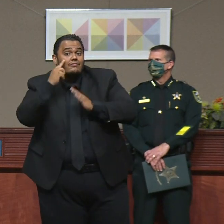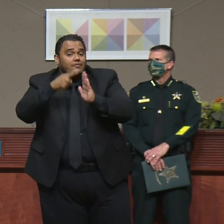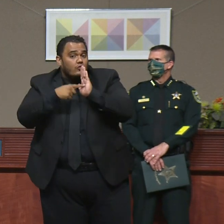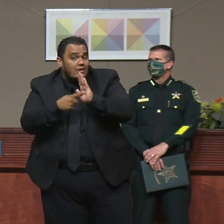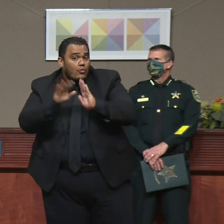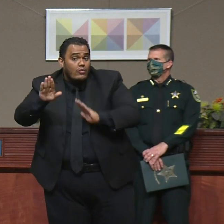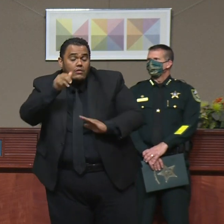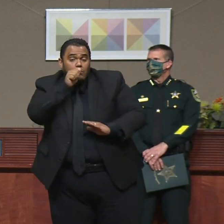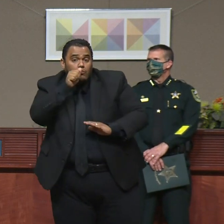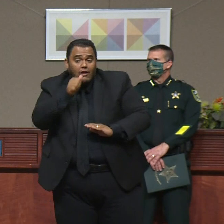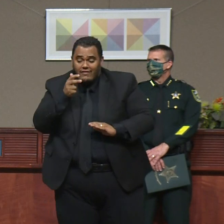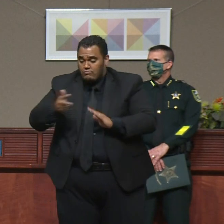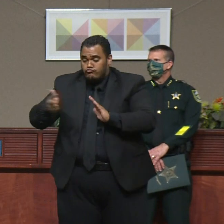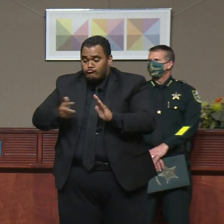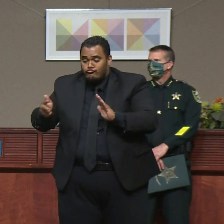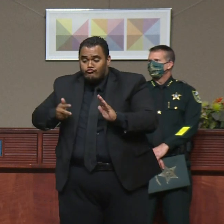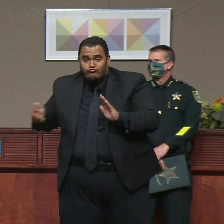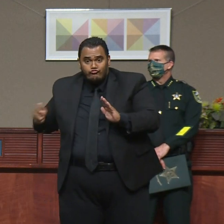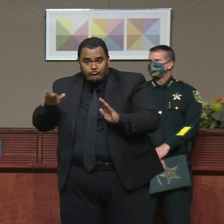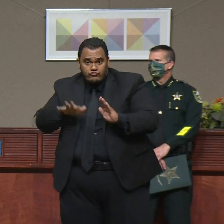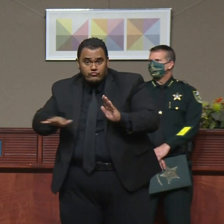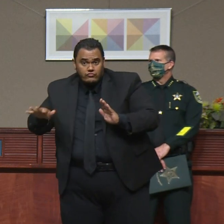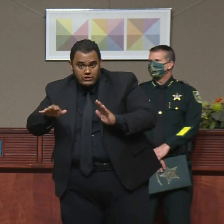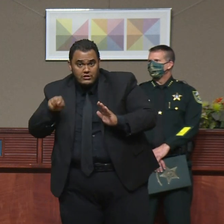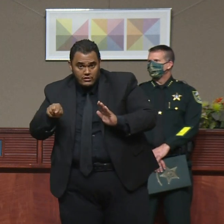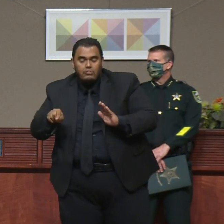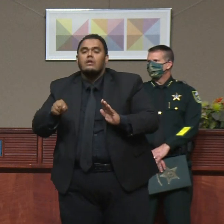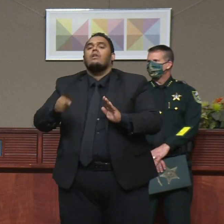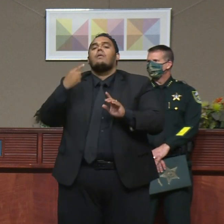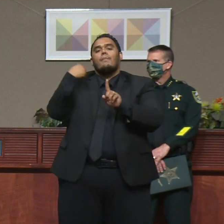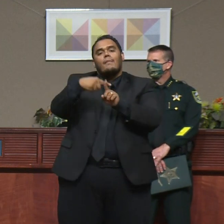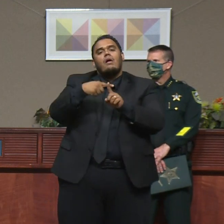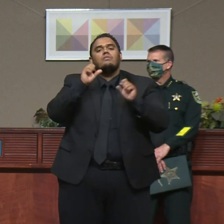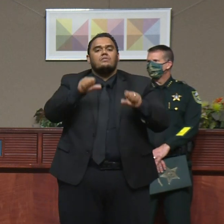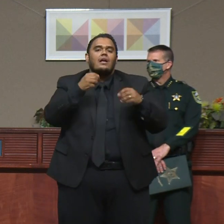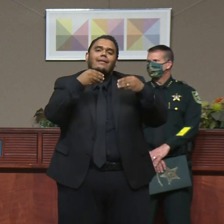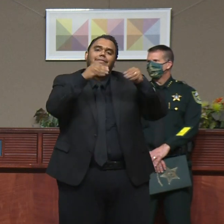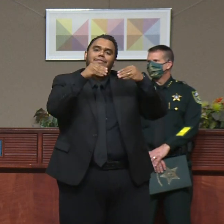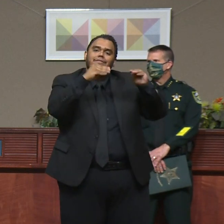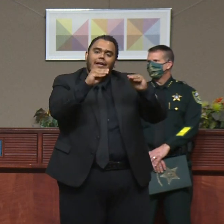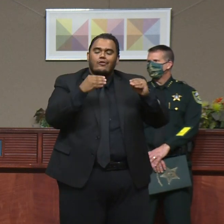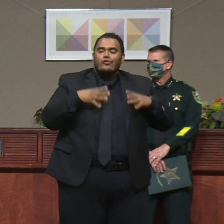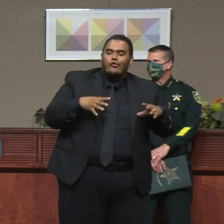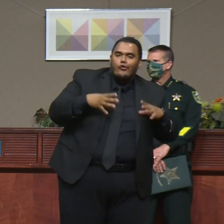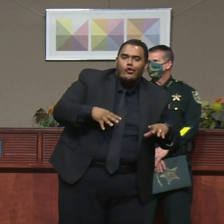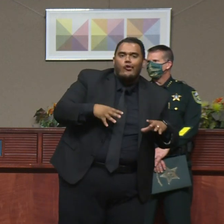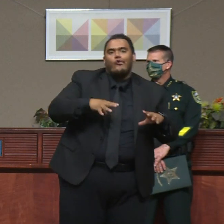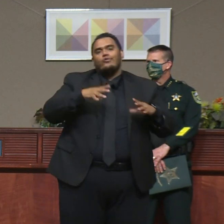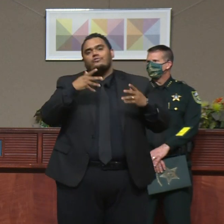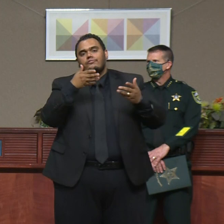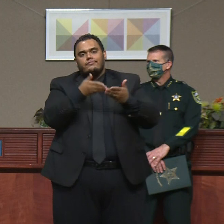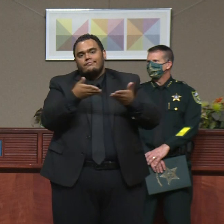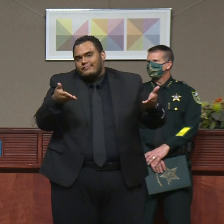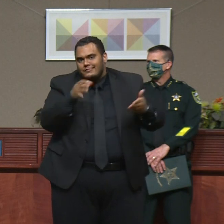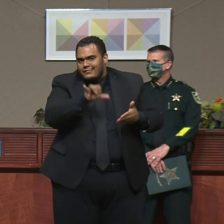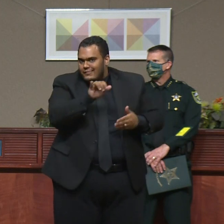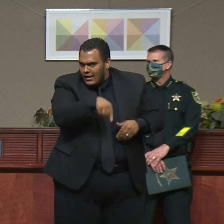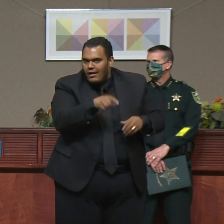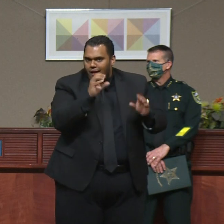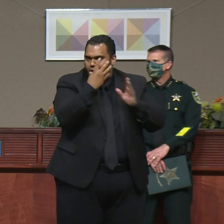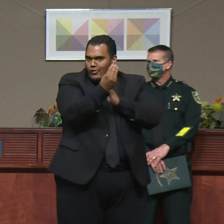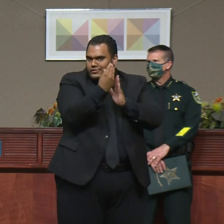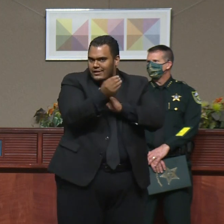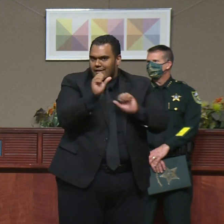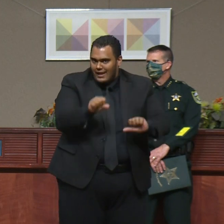use small tents to accommodate sales and seating outside, granting businesses the ability to use extra banners